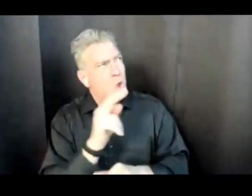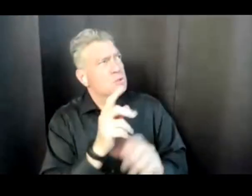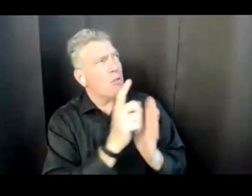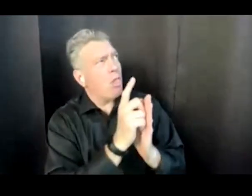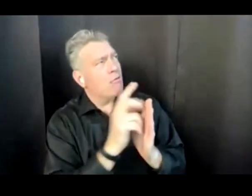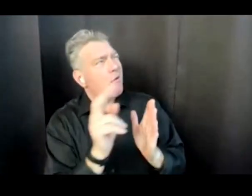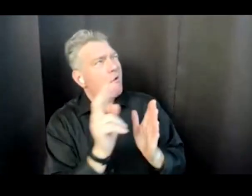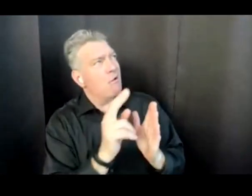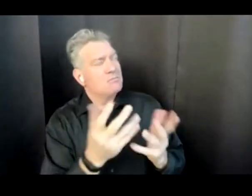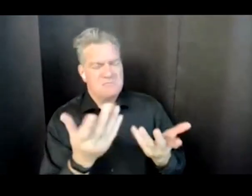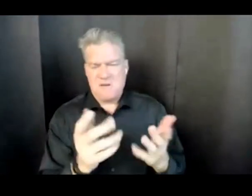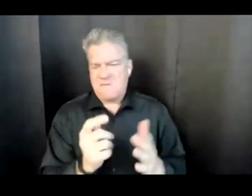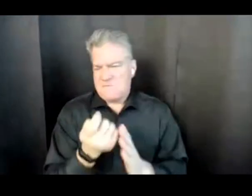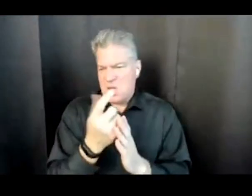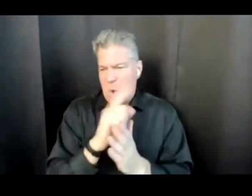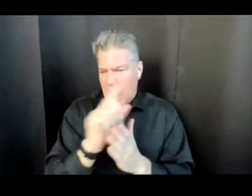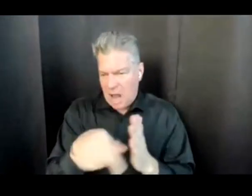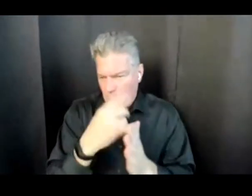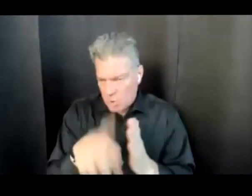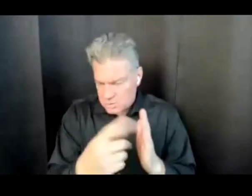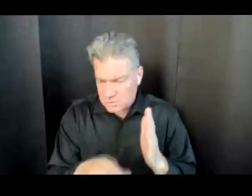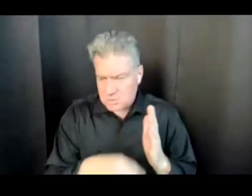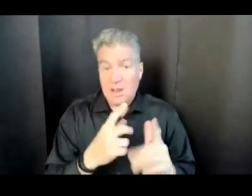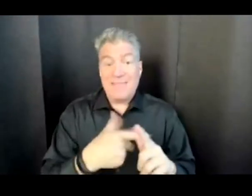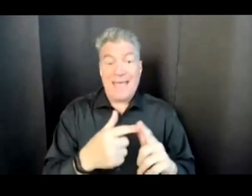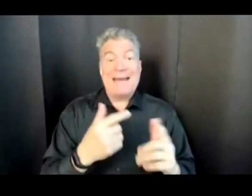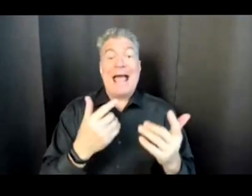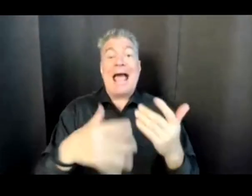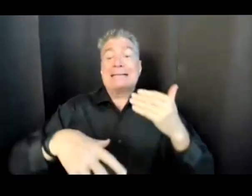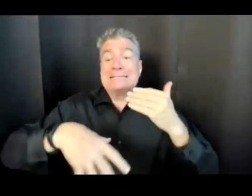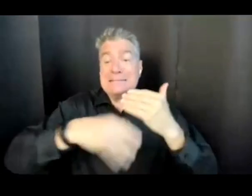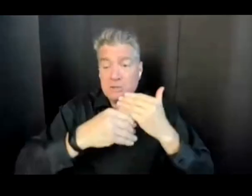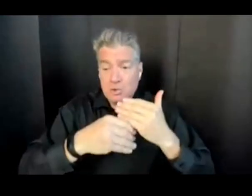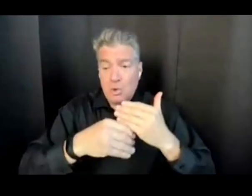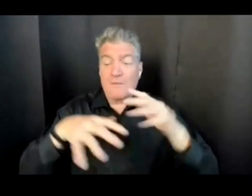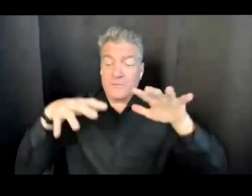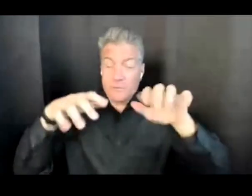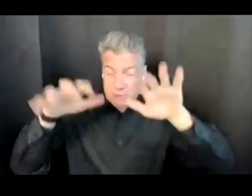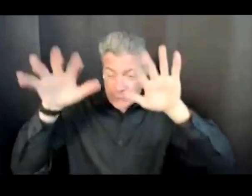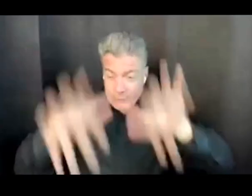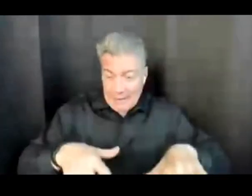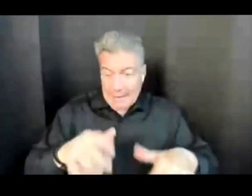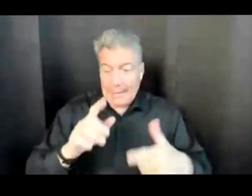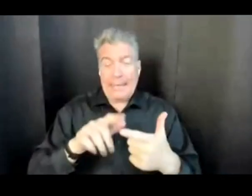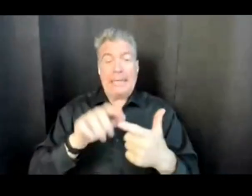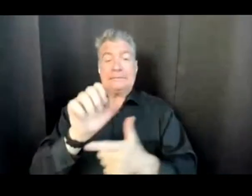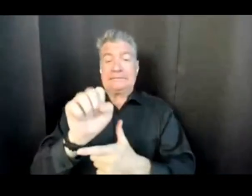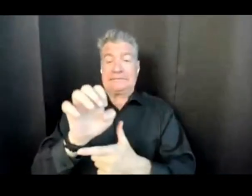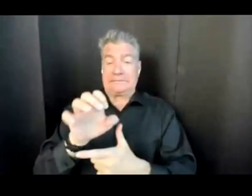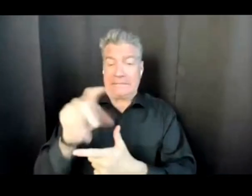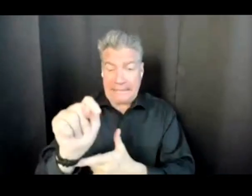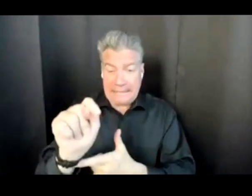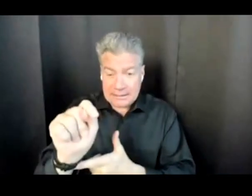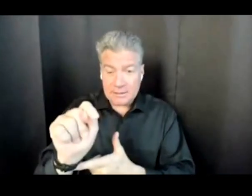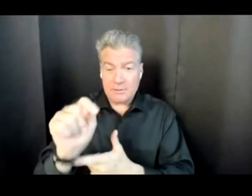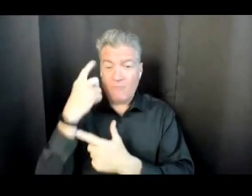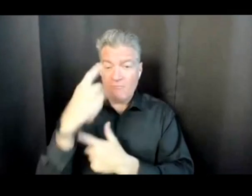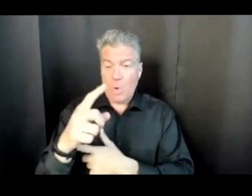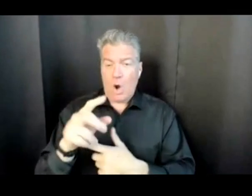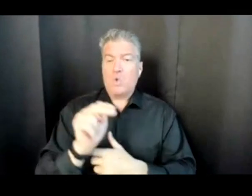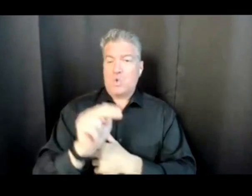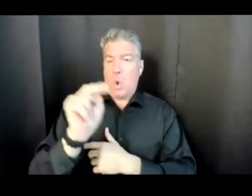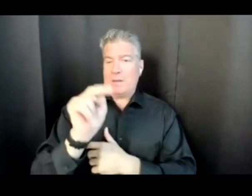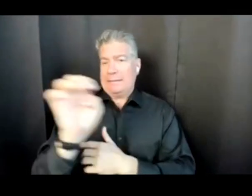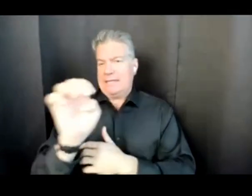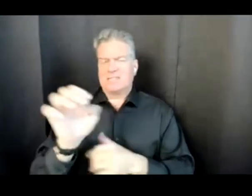evening. Additional freezing rain and sleet in the Wedge area, Northeast Metro, and to the north and east. A